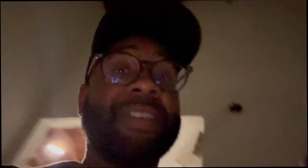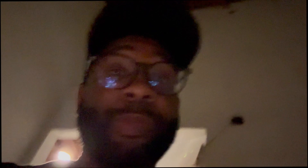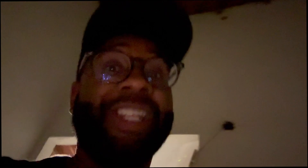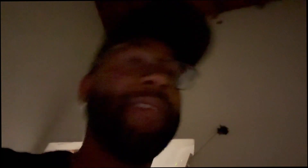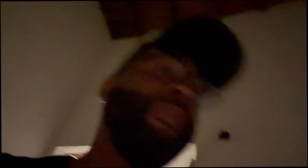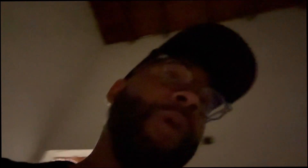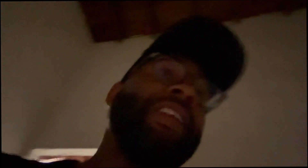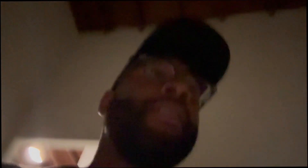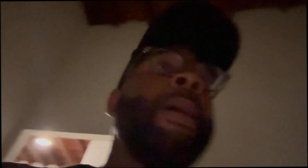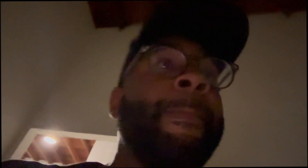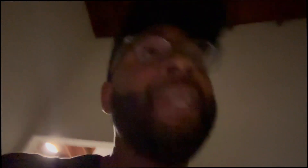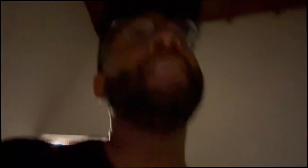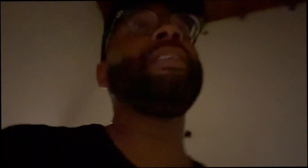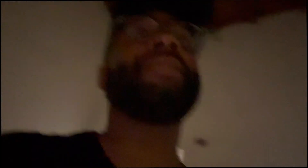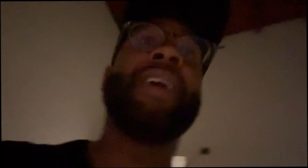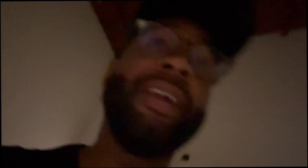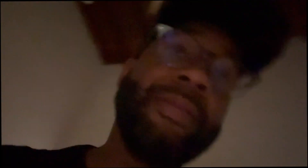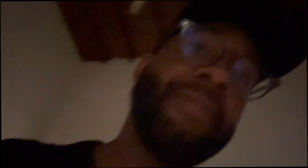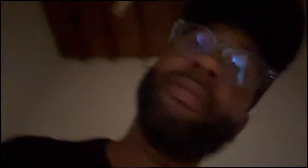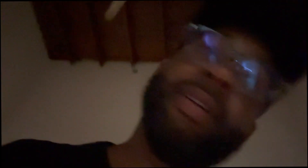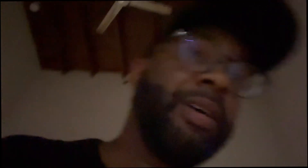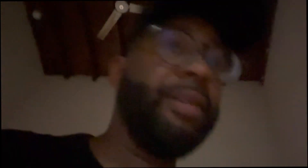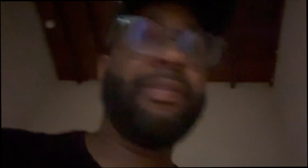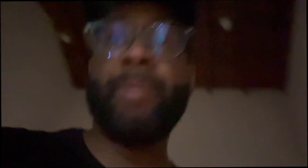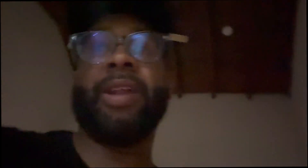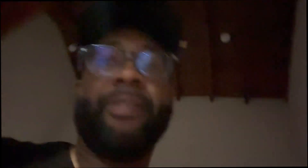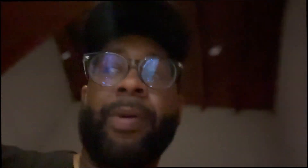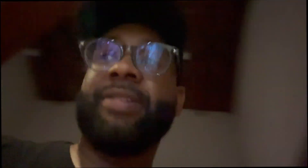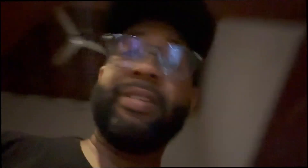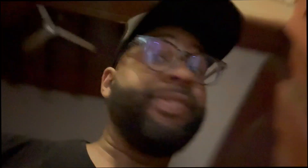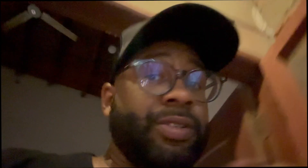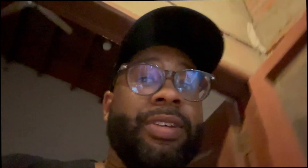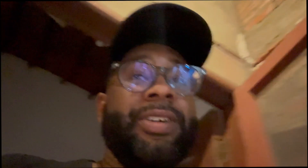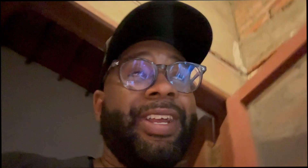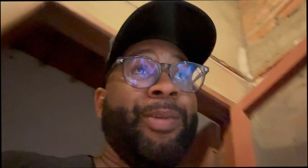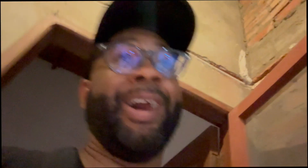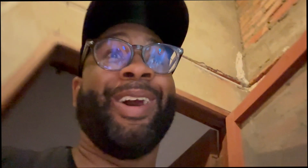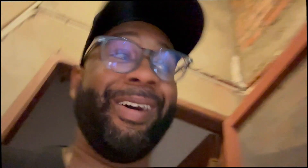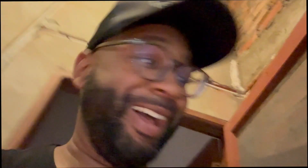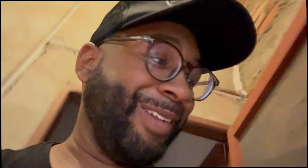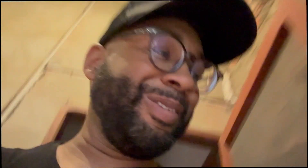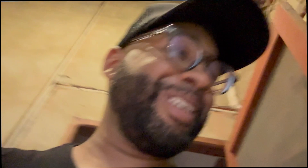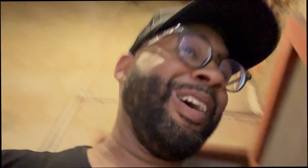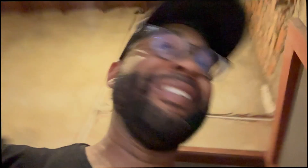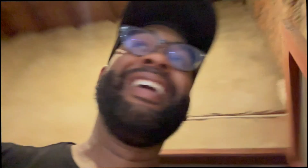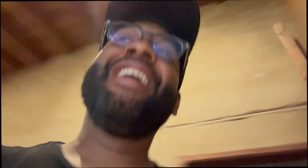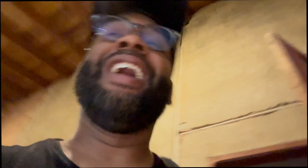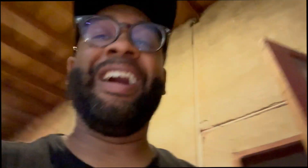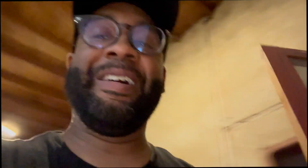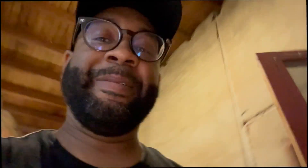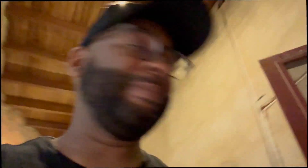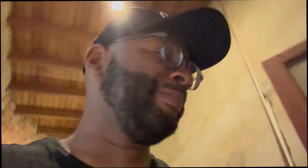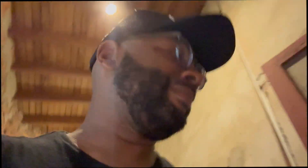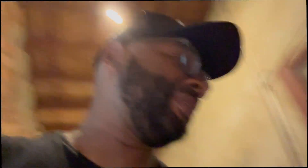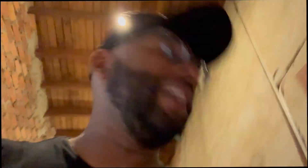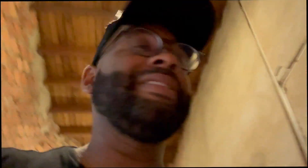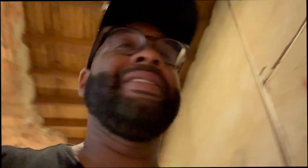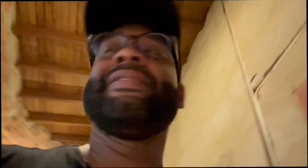really important meetings, and for better or for worse, in the future, you'll hear about how those go. But